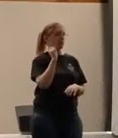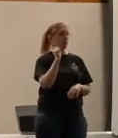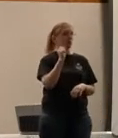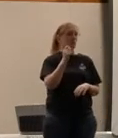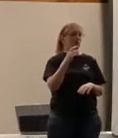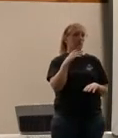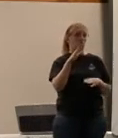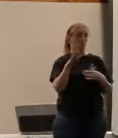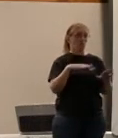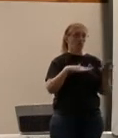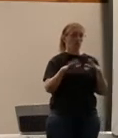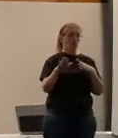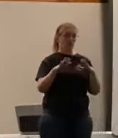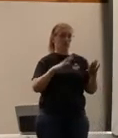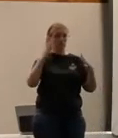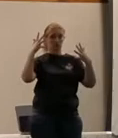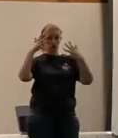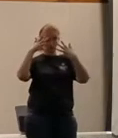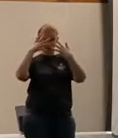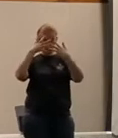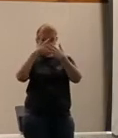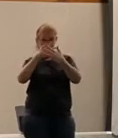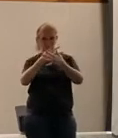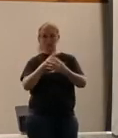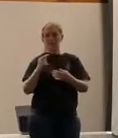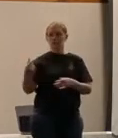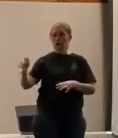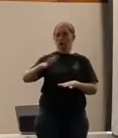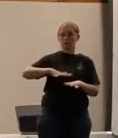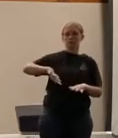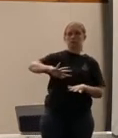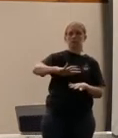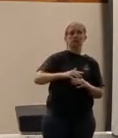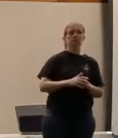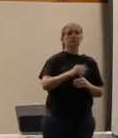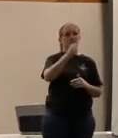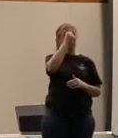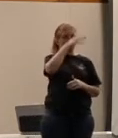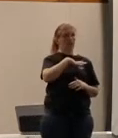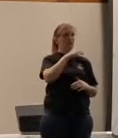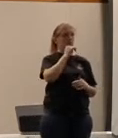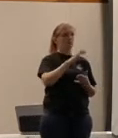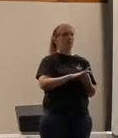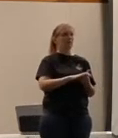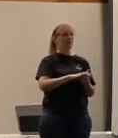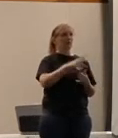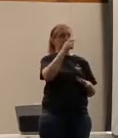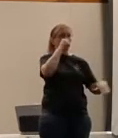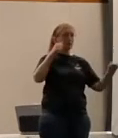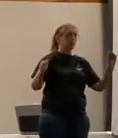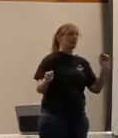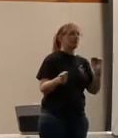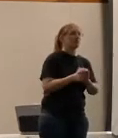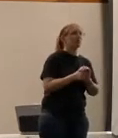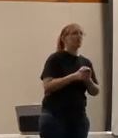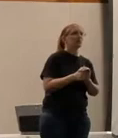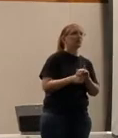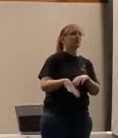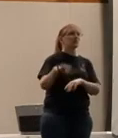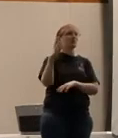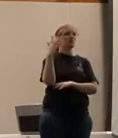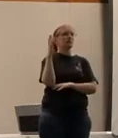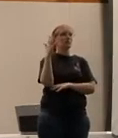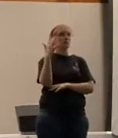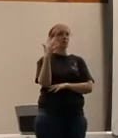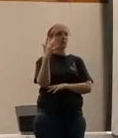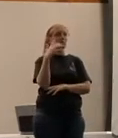in the cool, misting shadows of the garden. The man and his wife took cover among the trees and hid from the eternal one.